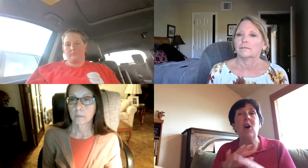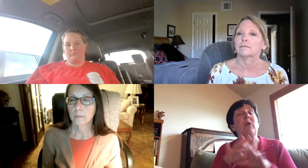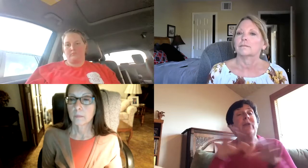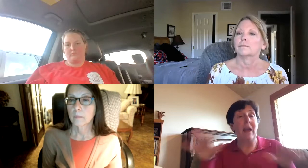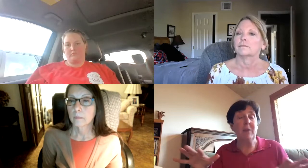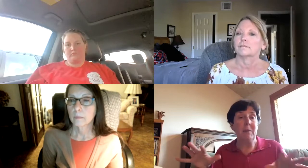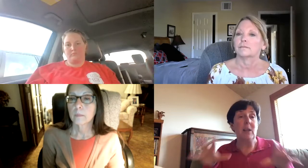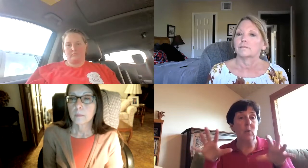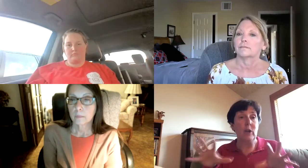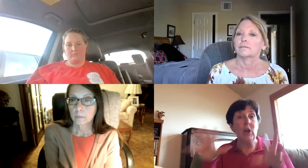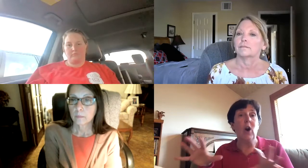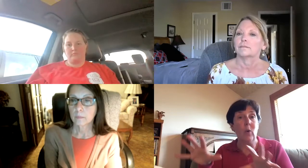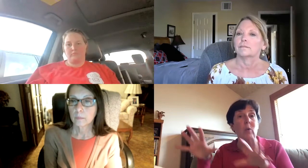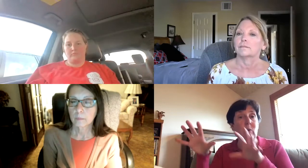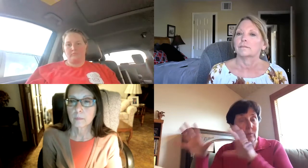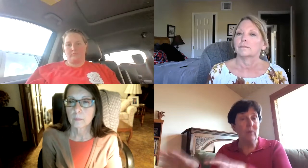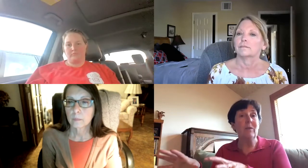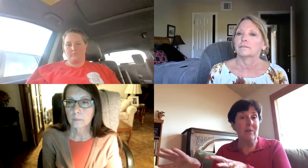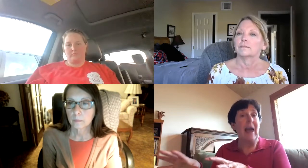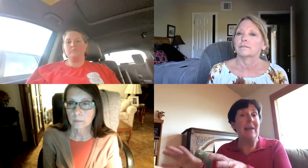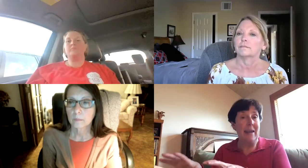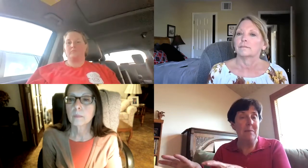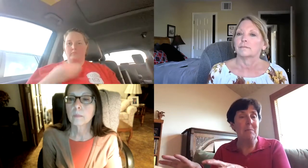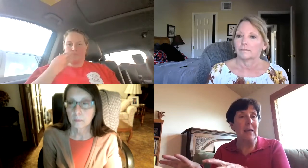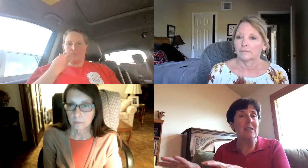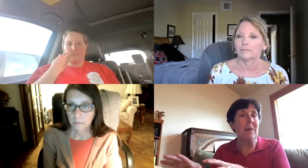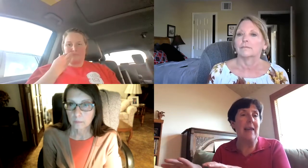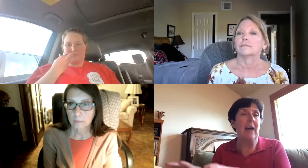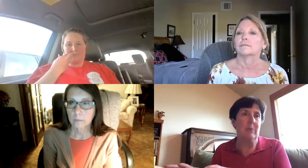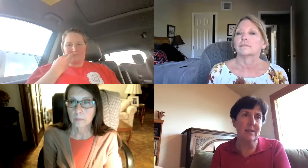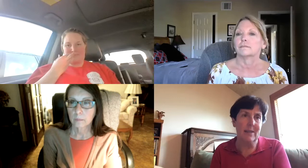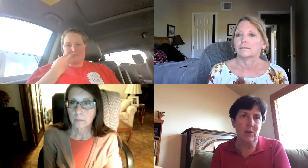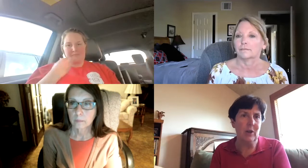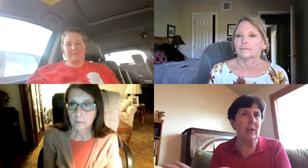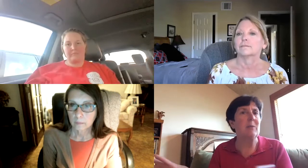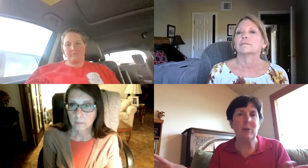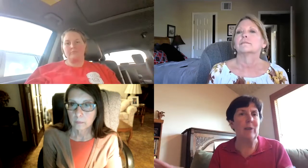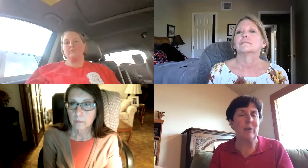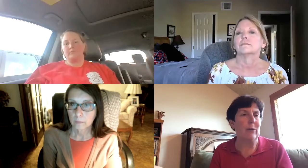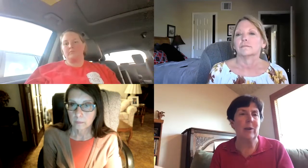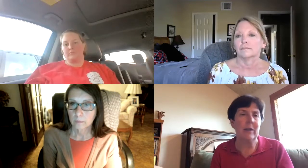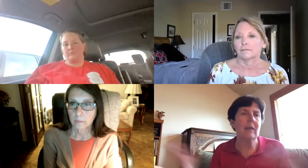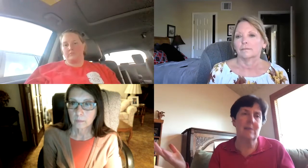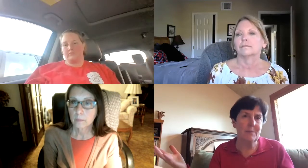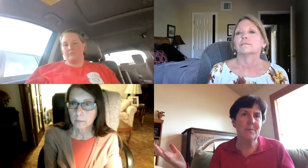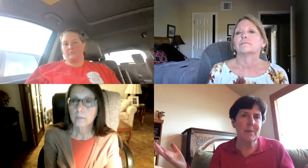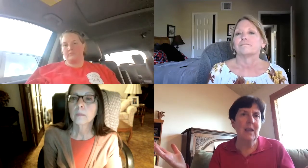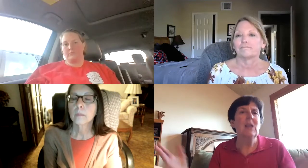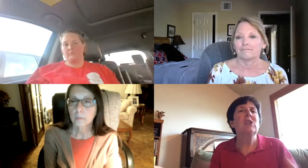then almost everybody would know that name because my dad was a teacher in the community for 30